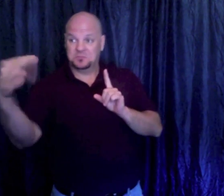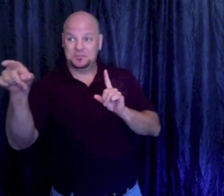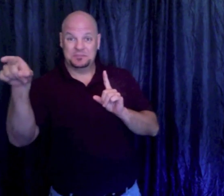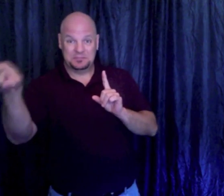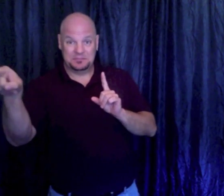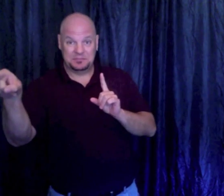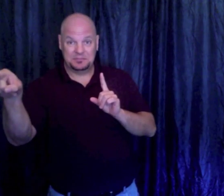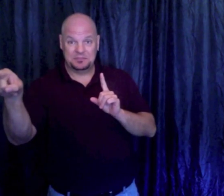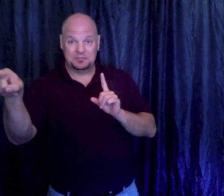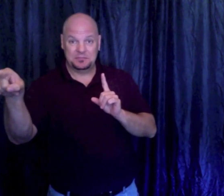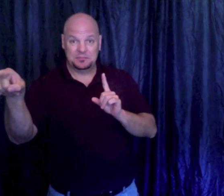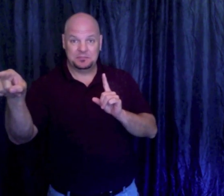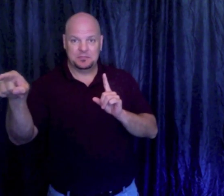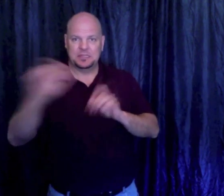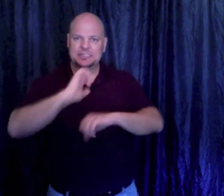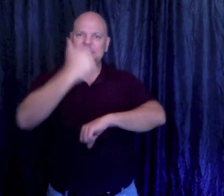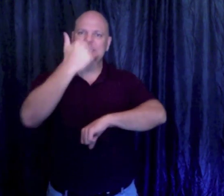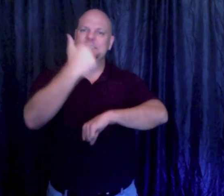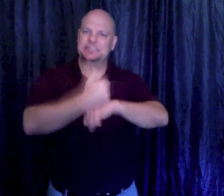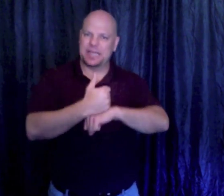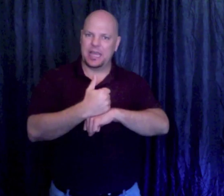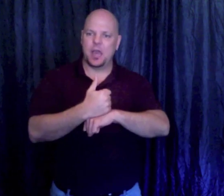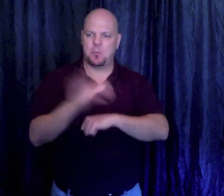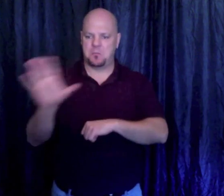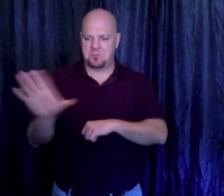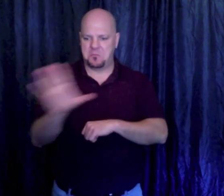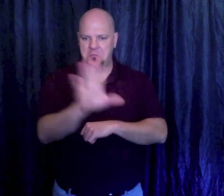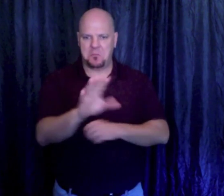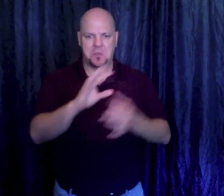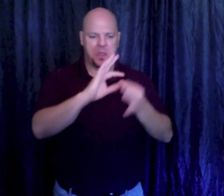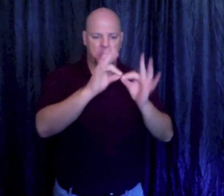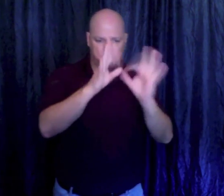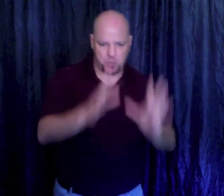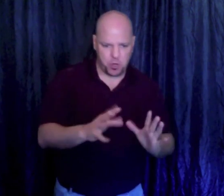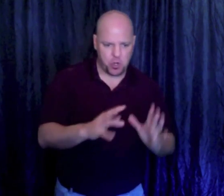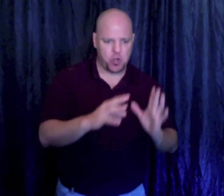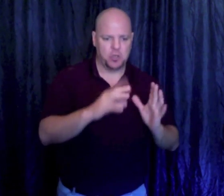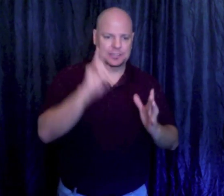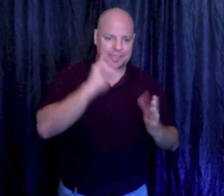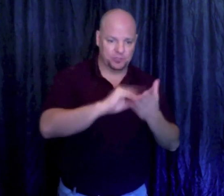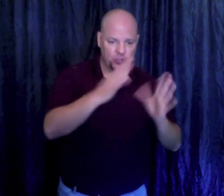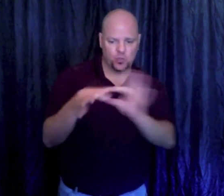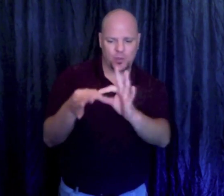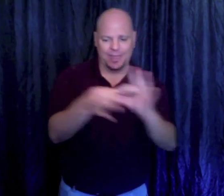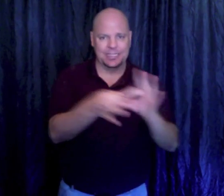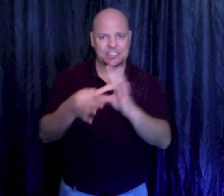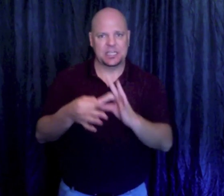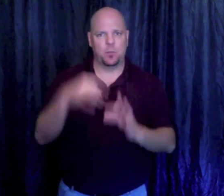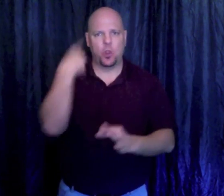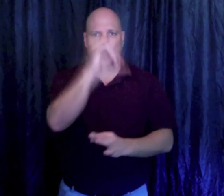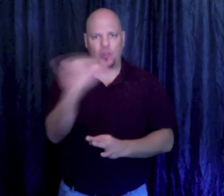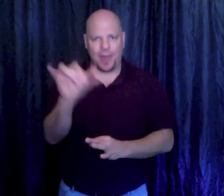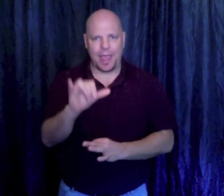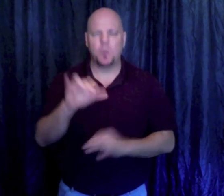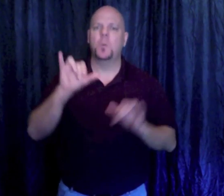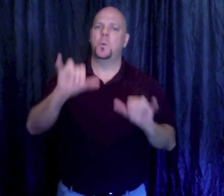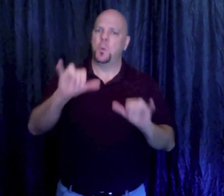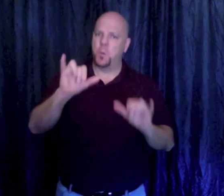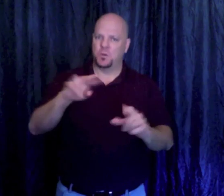the viewer's perspective, about what's the relationship between the interpreter and the student.